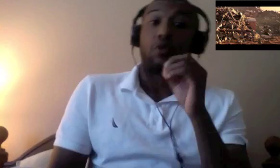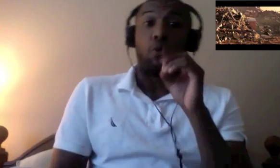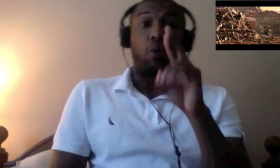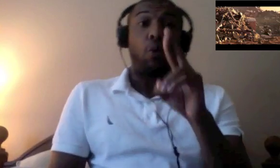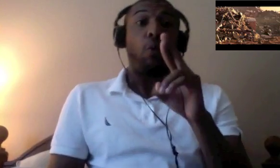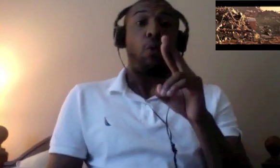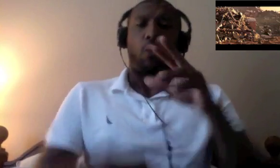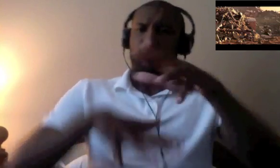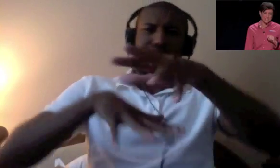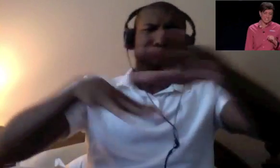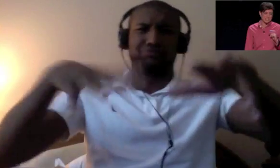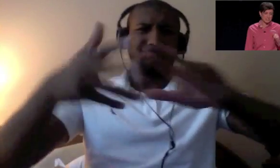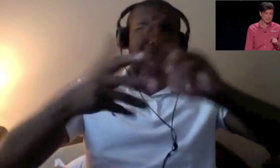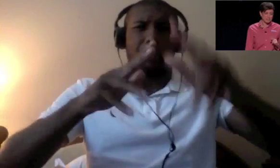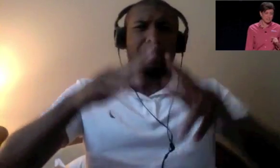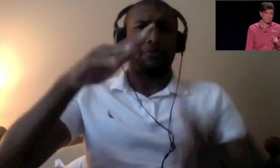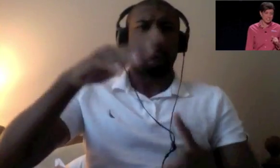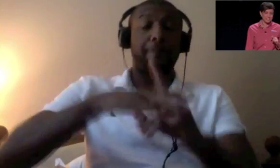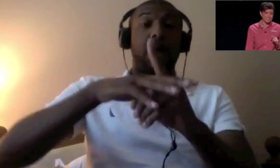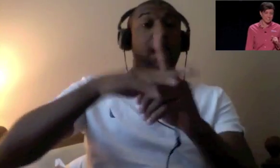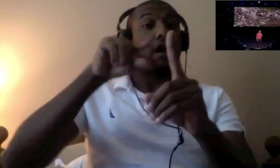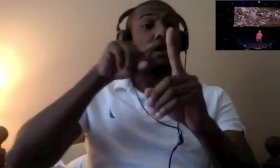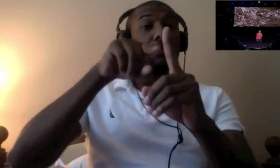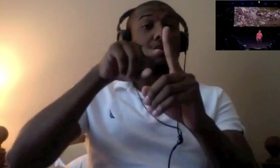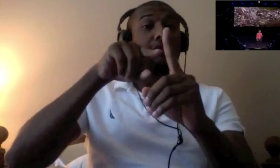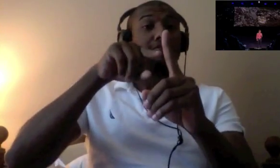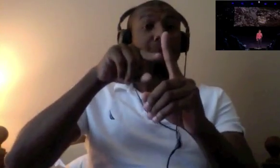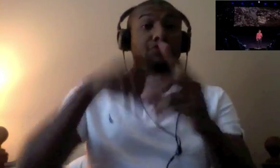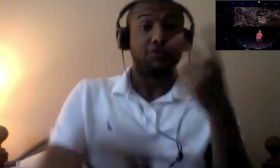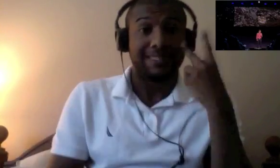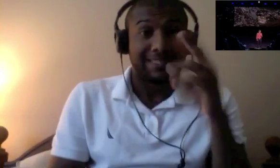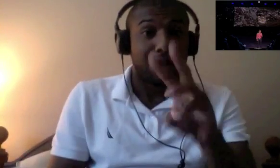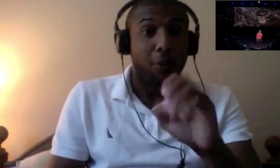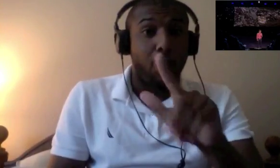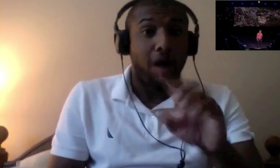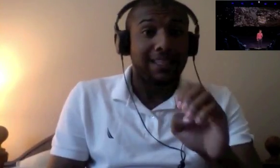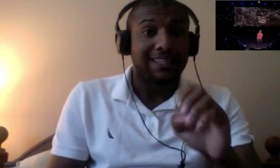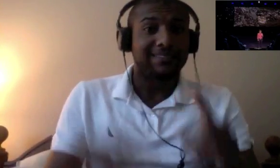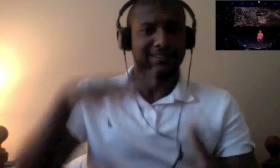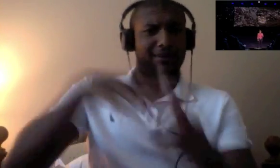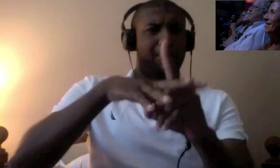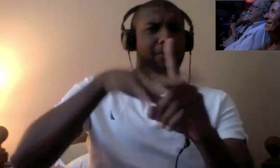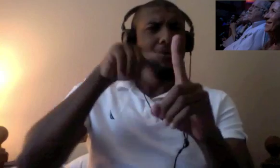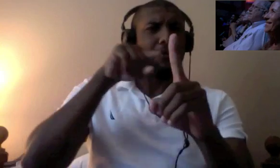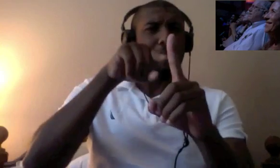set. Did you see Wally? There he is.